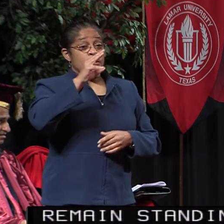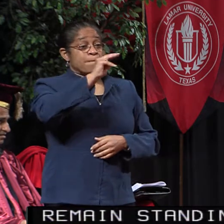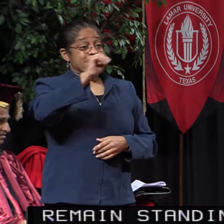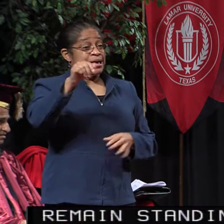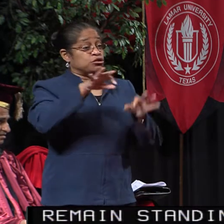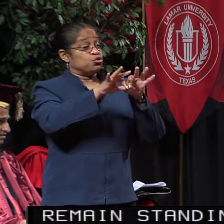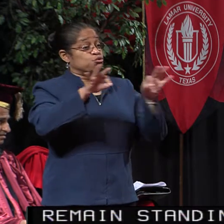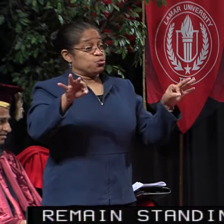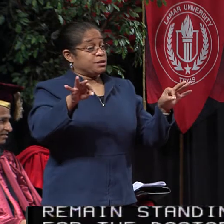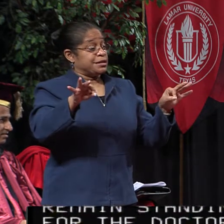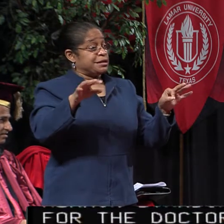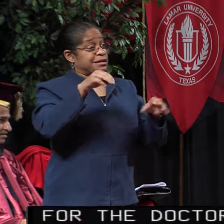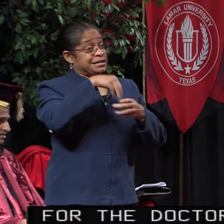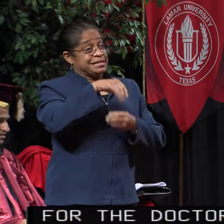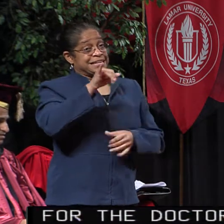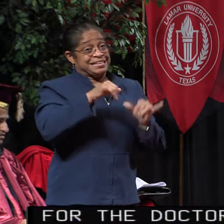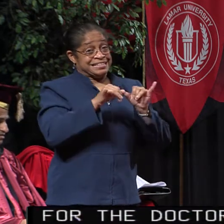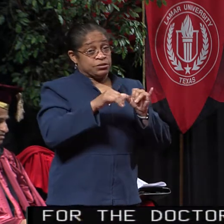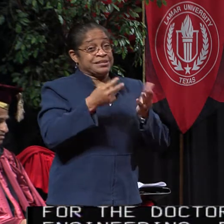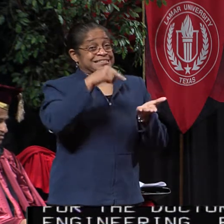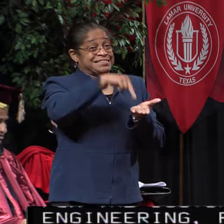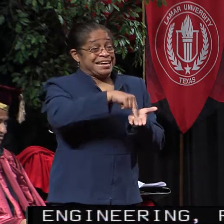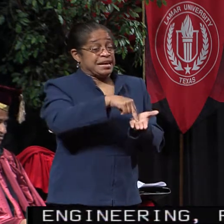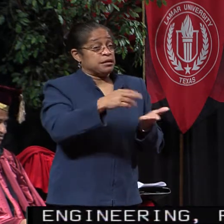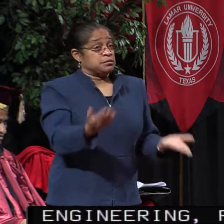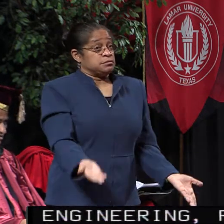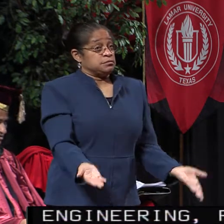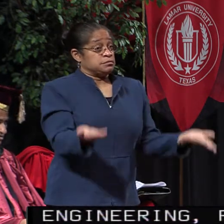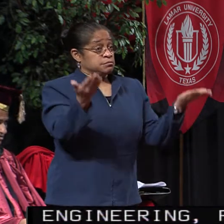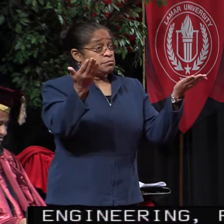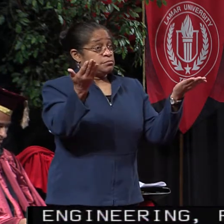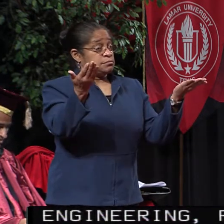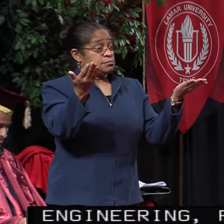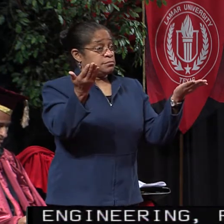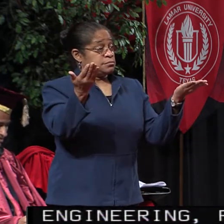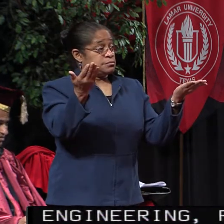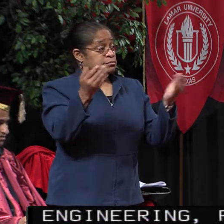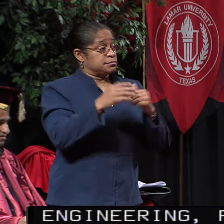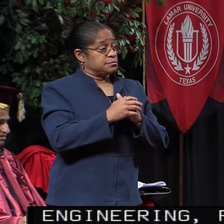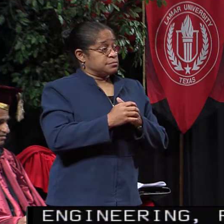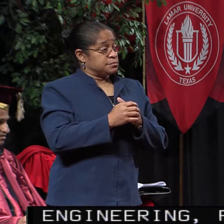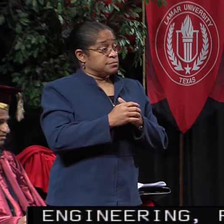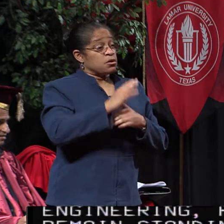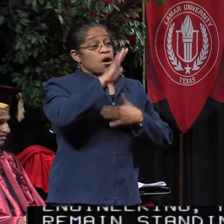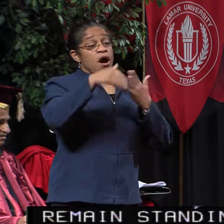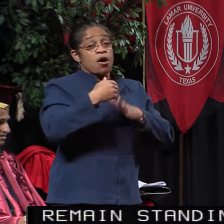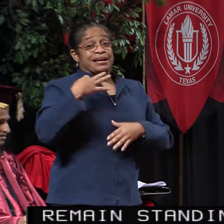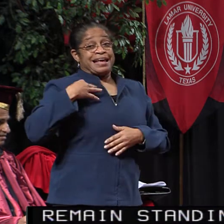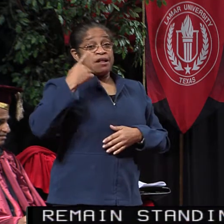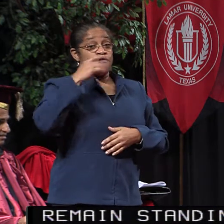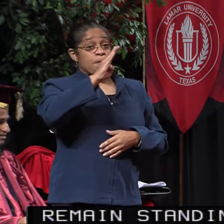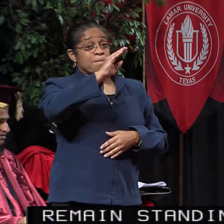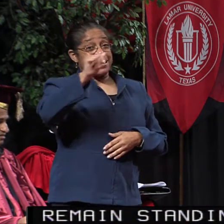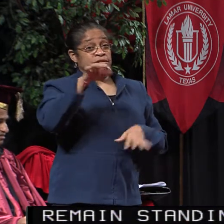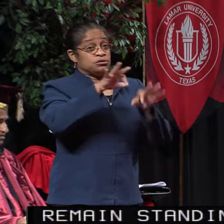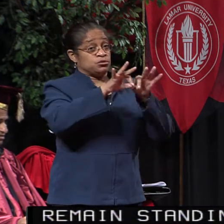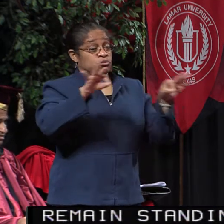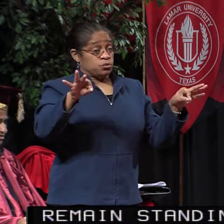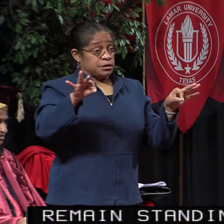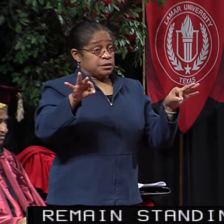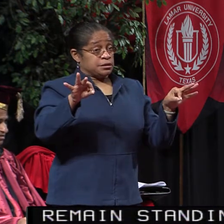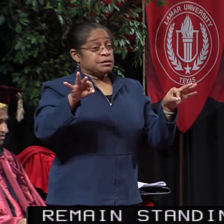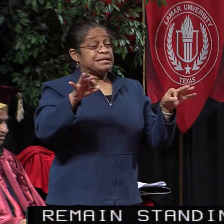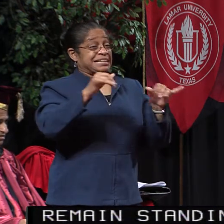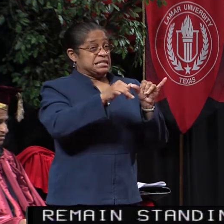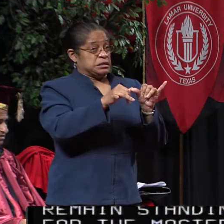master's degrees in engineering please stand and remain standing? Would all candidates for the bachelor's degrees